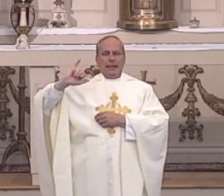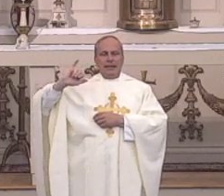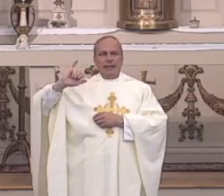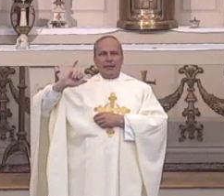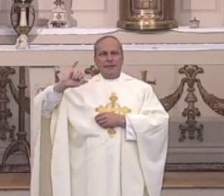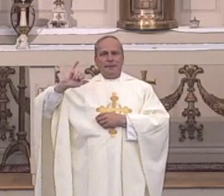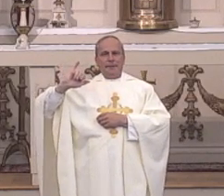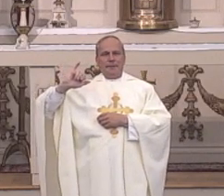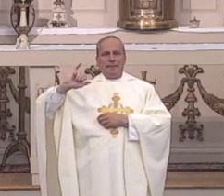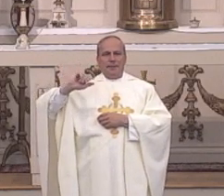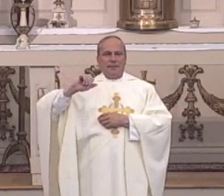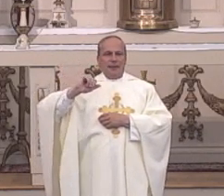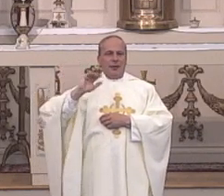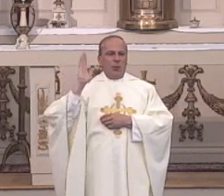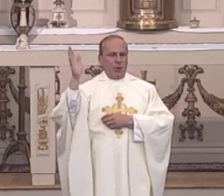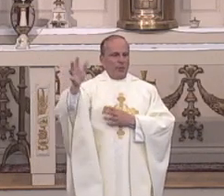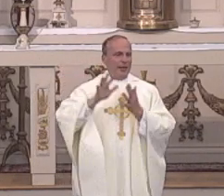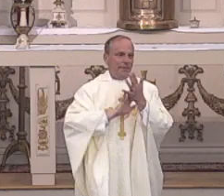So,